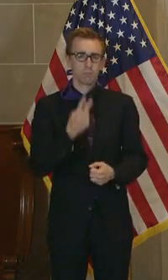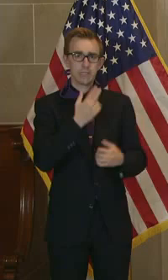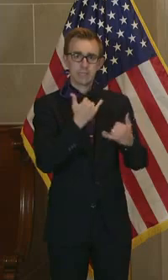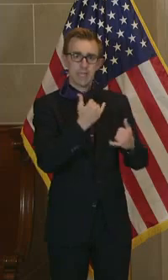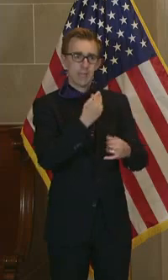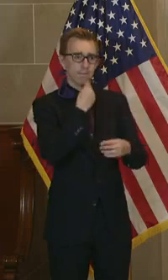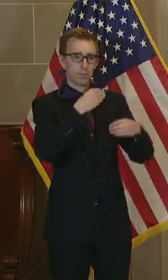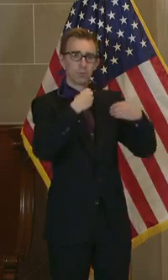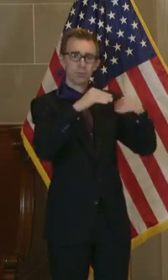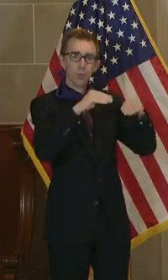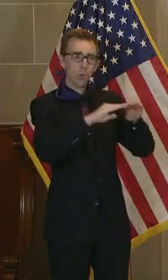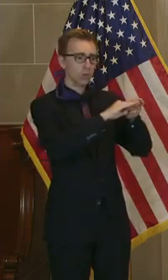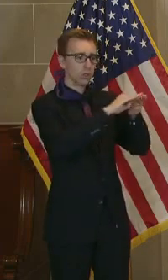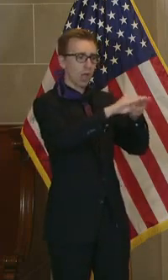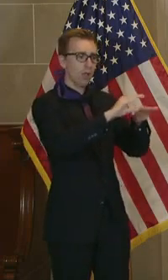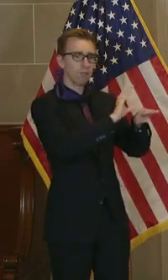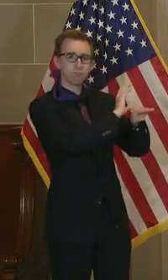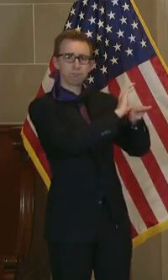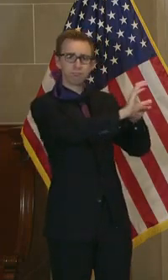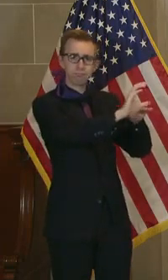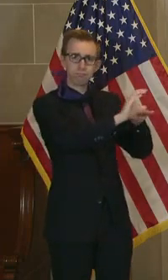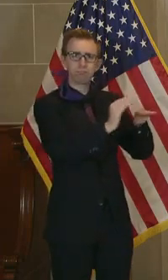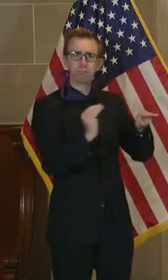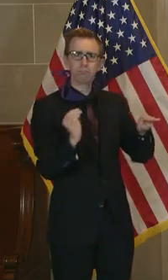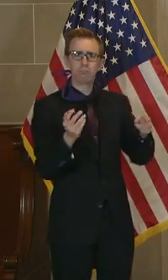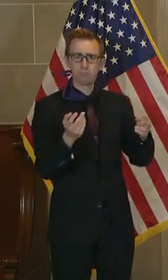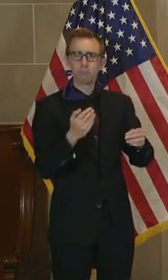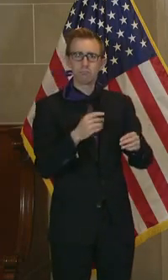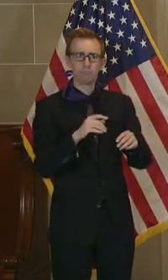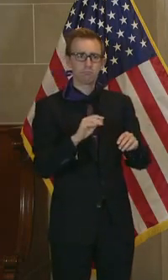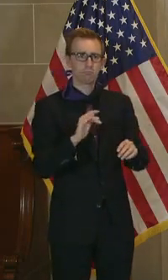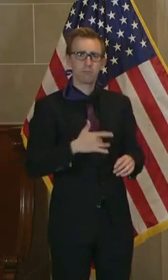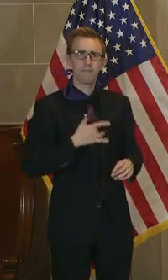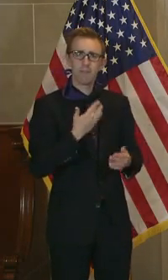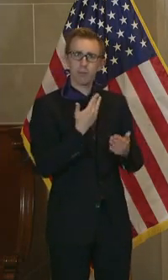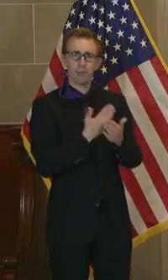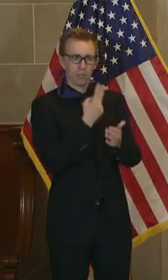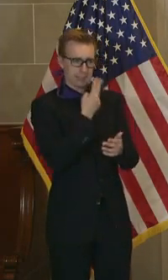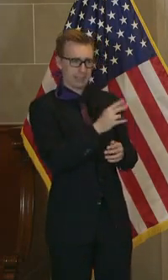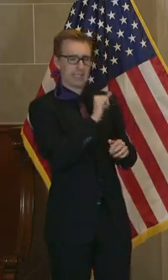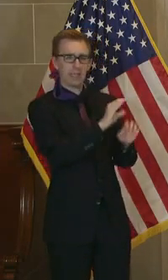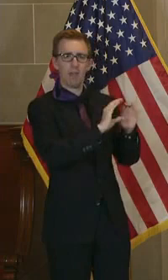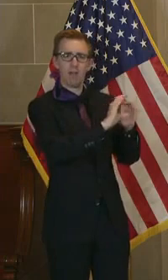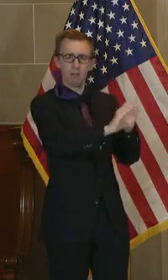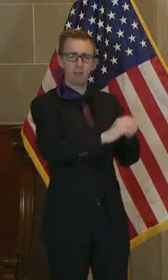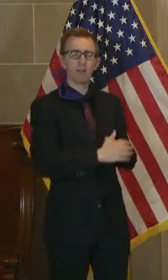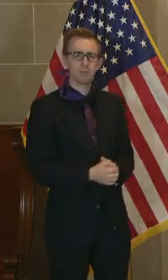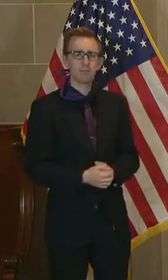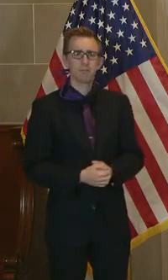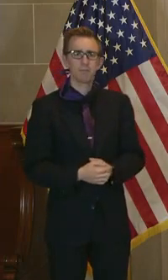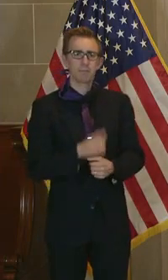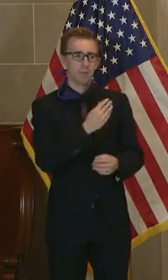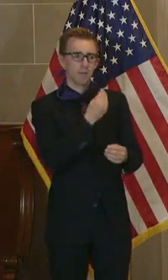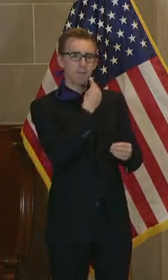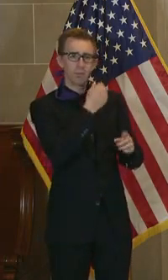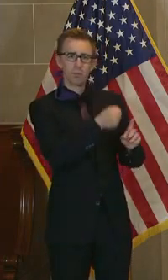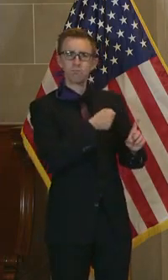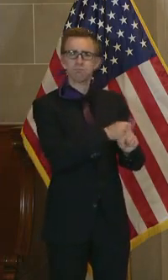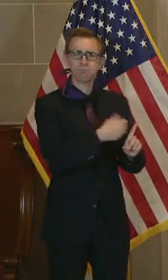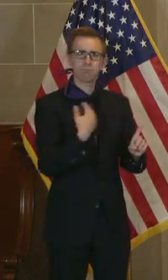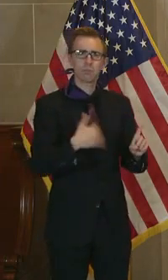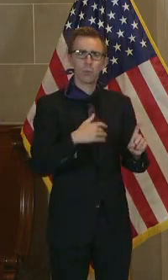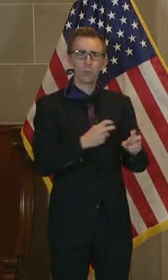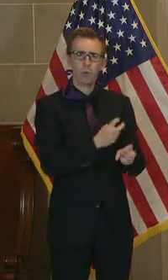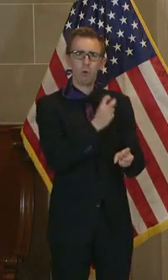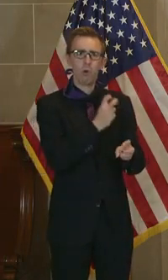grocery stores' shelves is one of the greatest comeback stories in agriculture. Our food system sustained an unprecedented and a rapid change